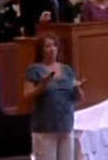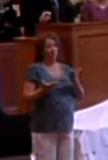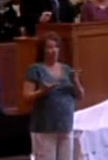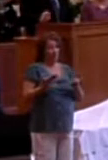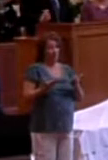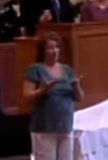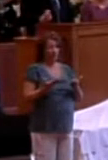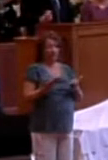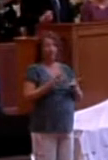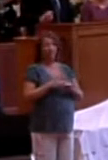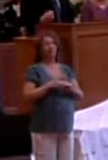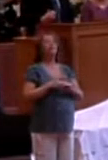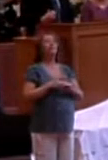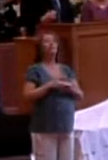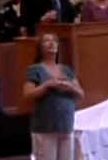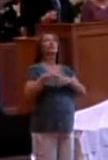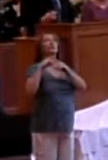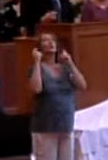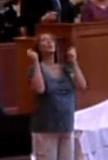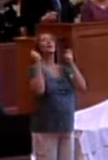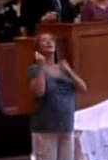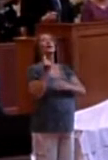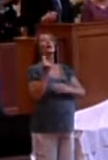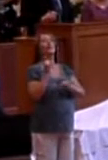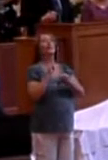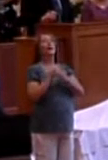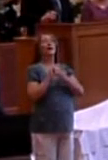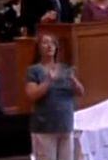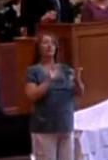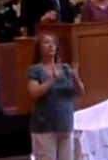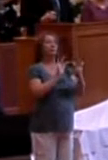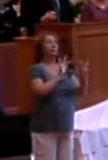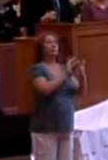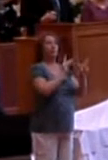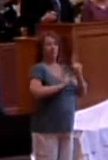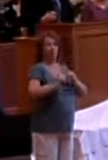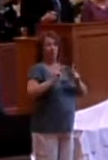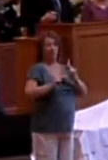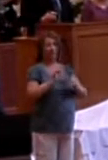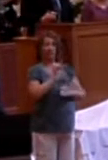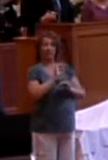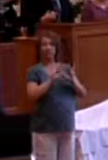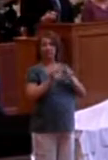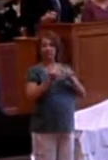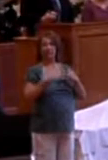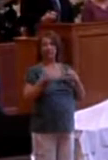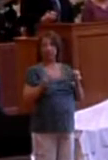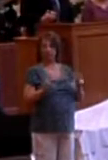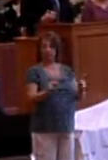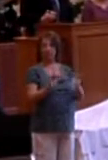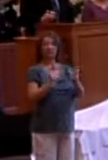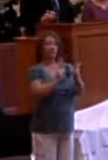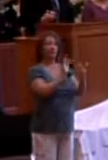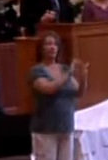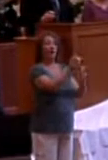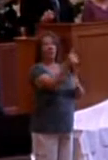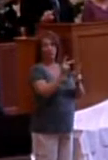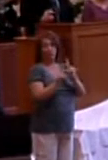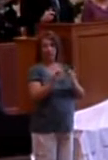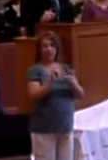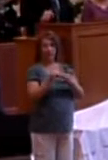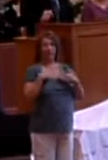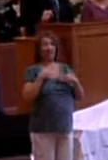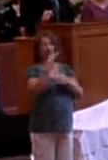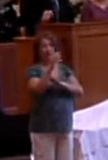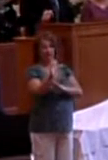soul winner. Someone that's going to reach people, and this family has opportunity to reach others that maybe have